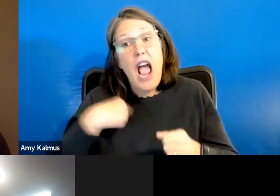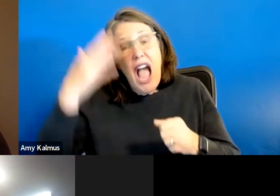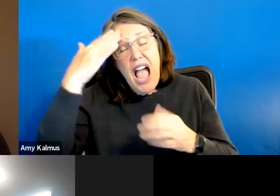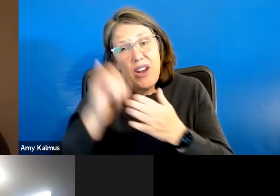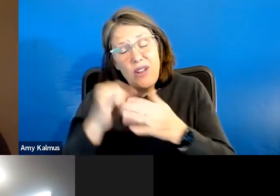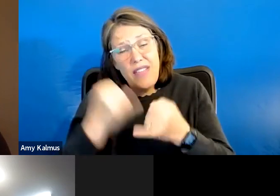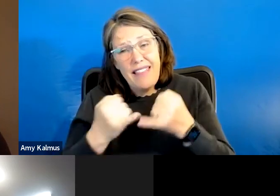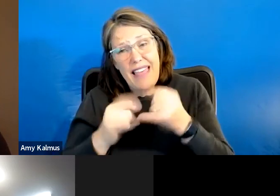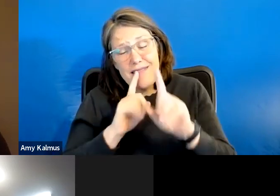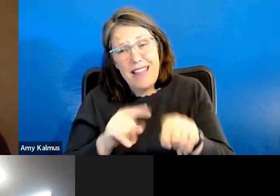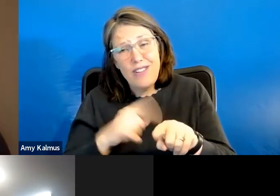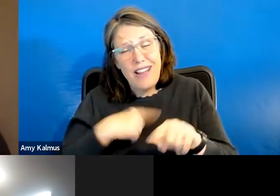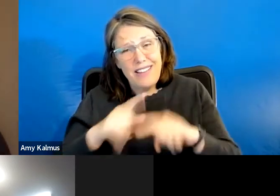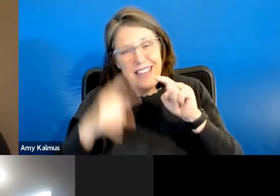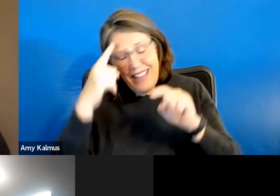lot.